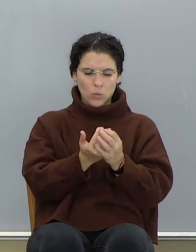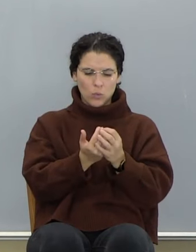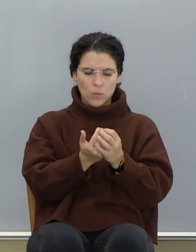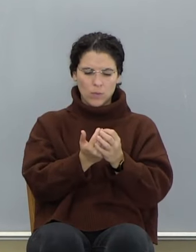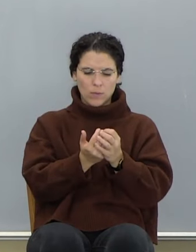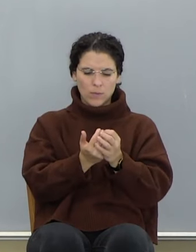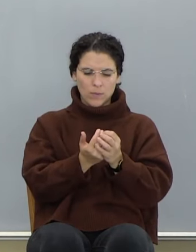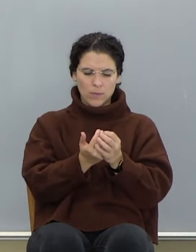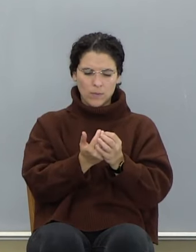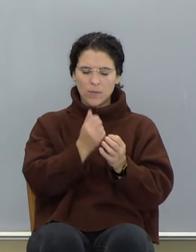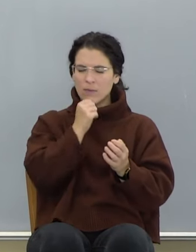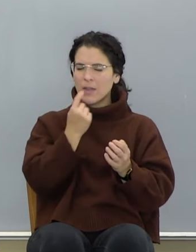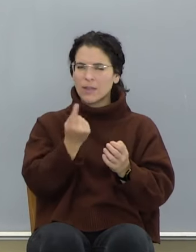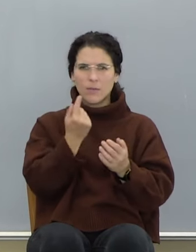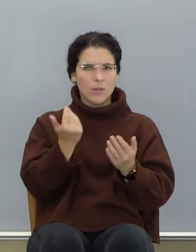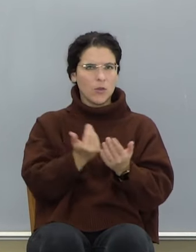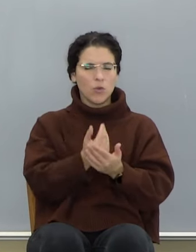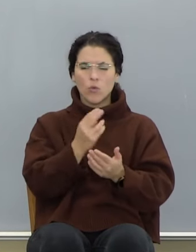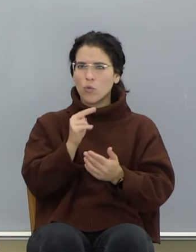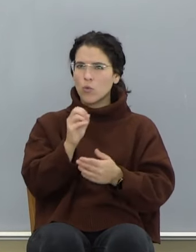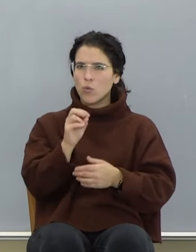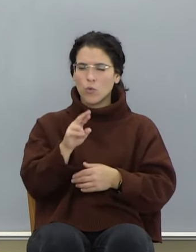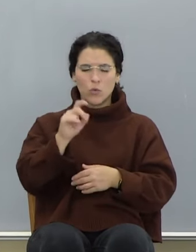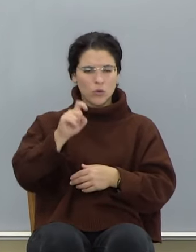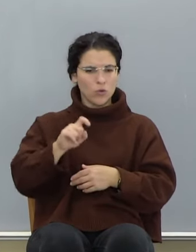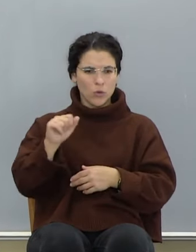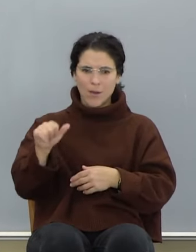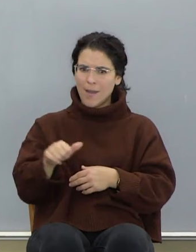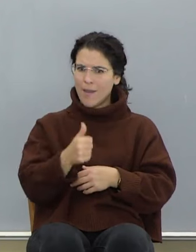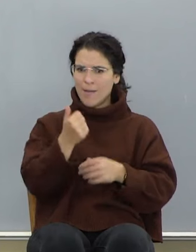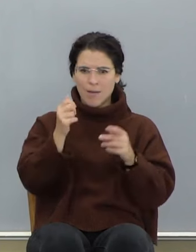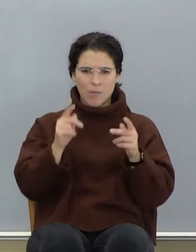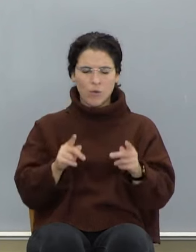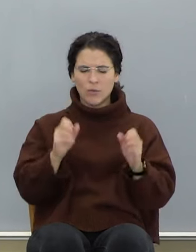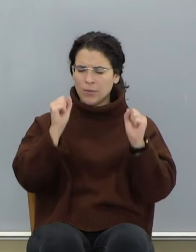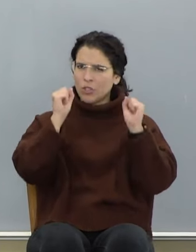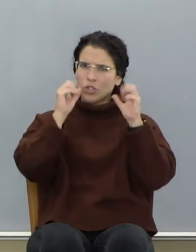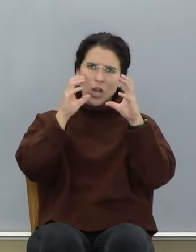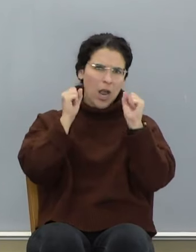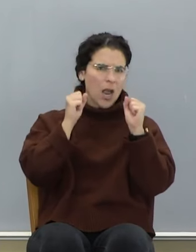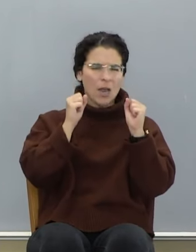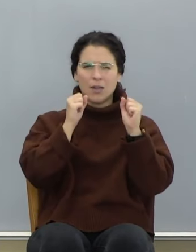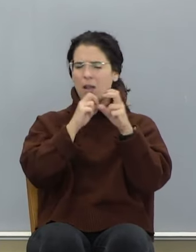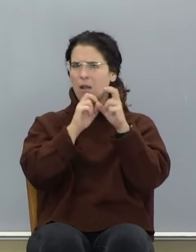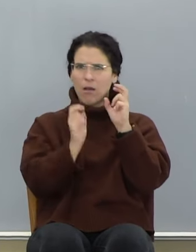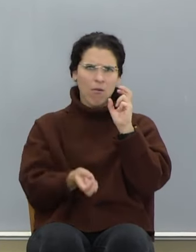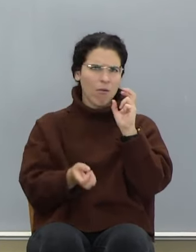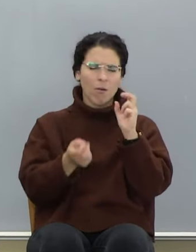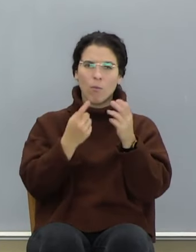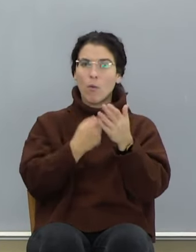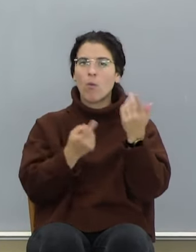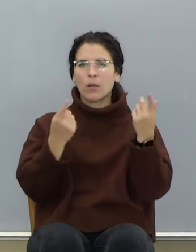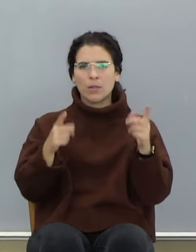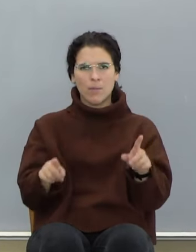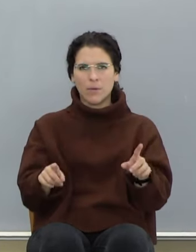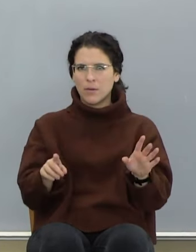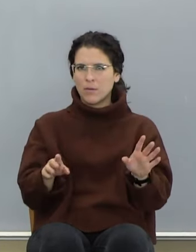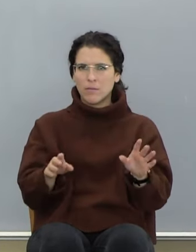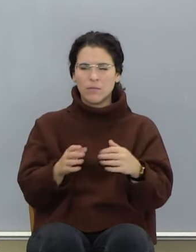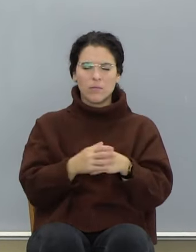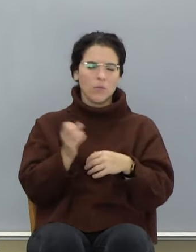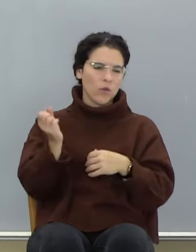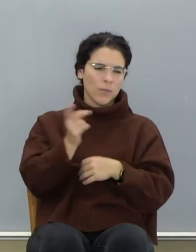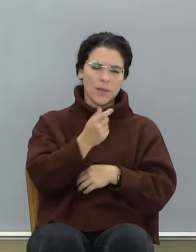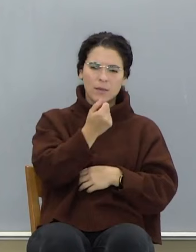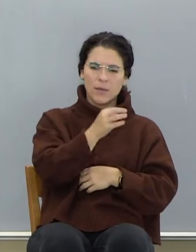This is not something new, nor should anyone be shocked and surprised. You go back